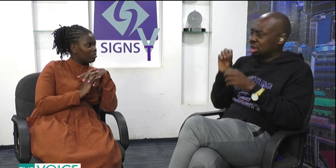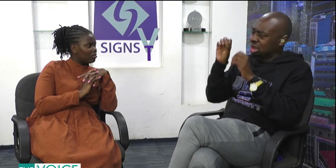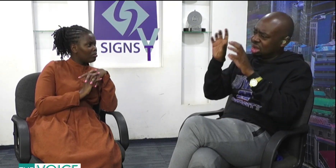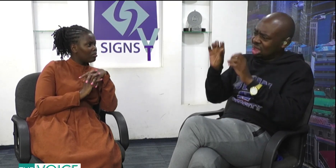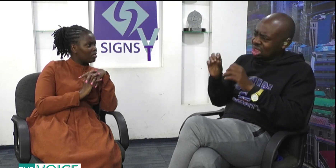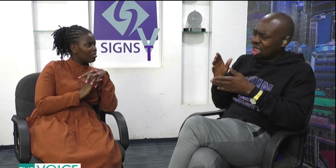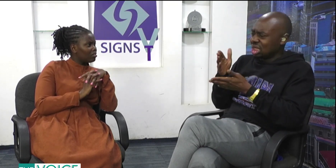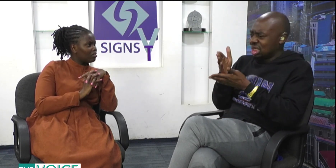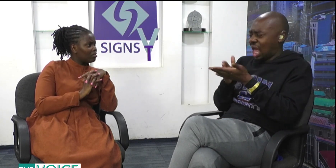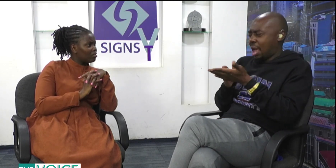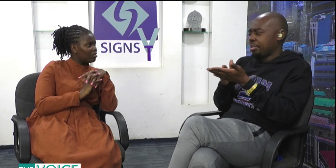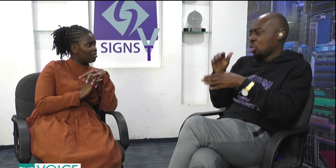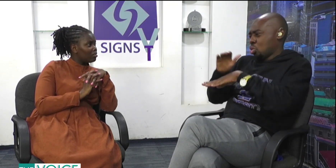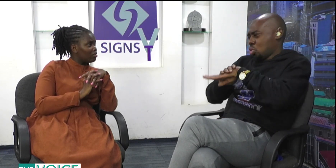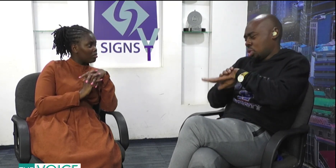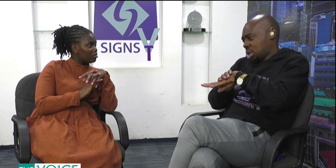my assignment.